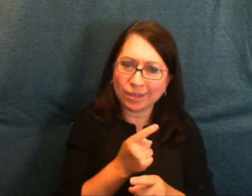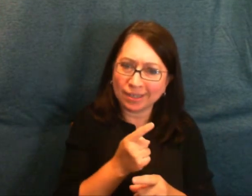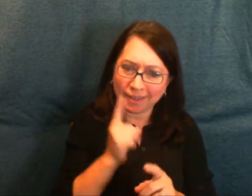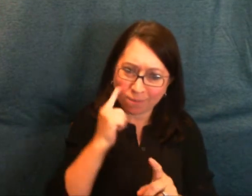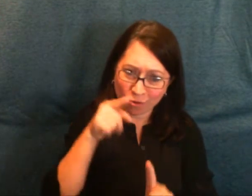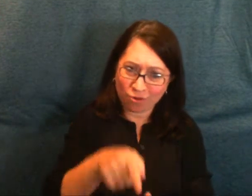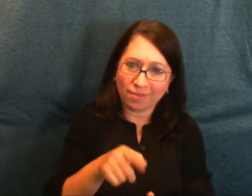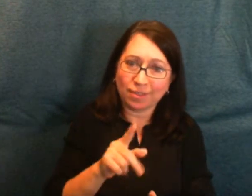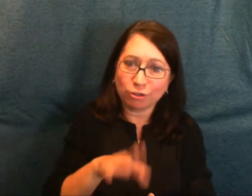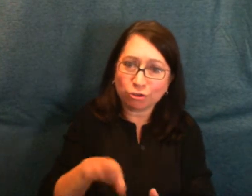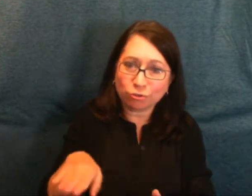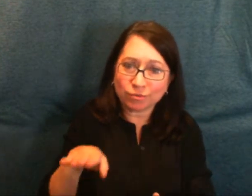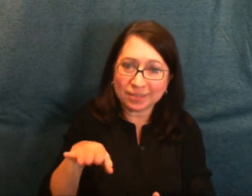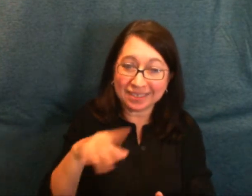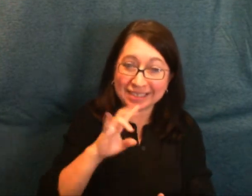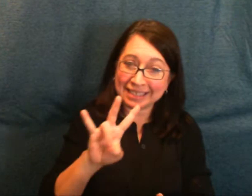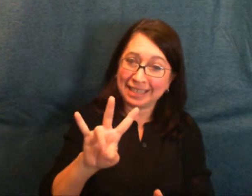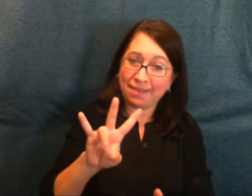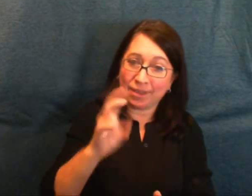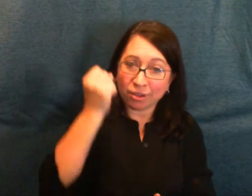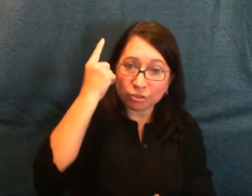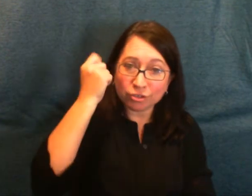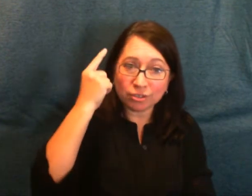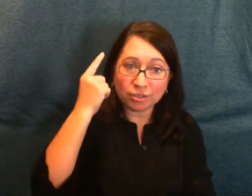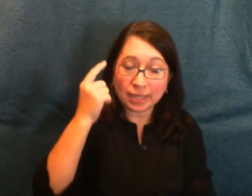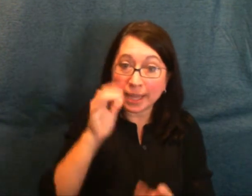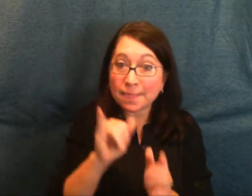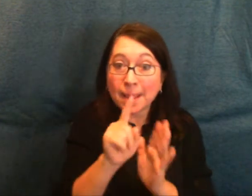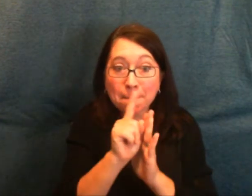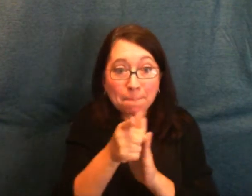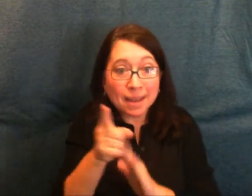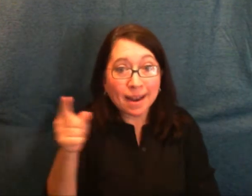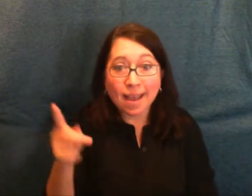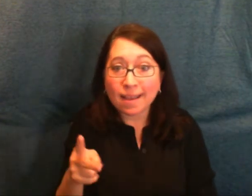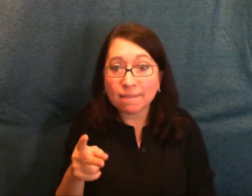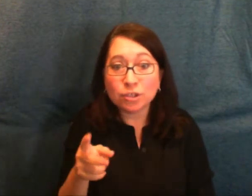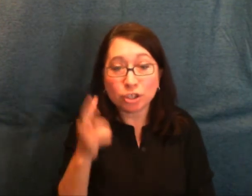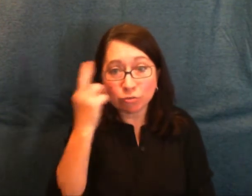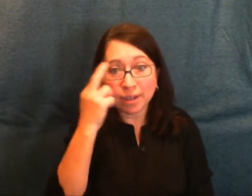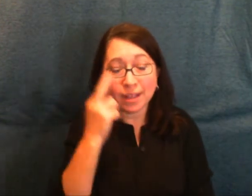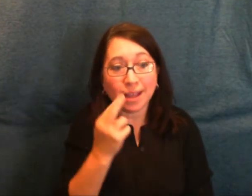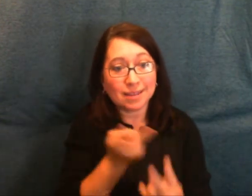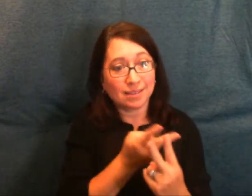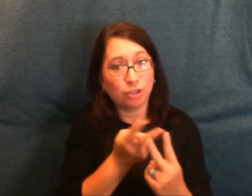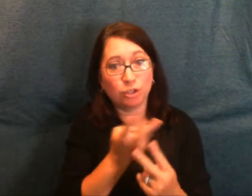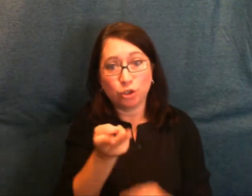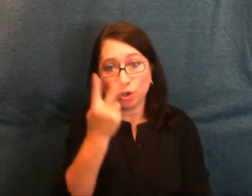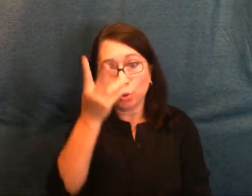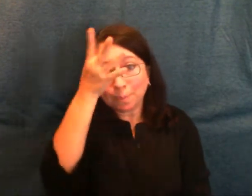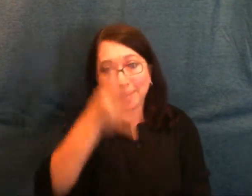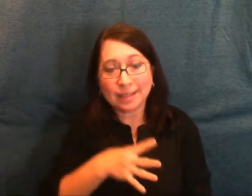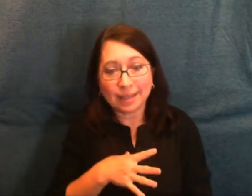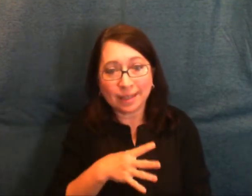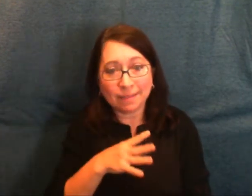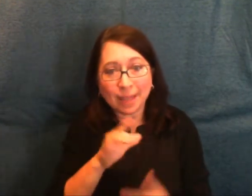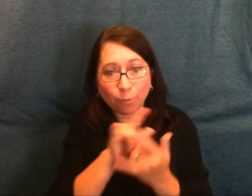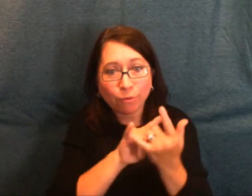that our 7-year-old understood. In that minute and a half, she knew there were 2 men kissing,